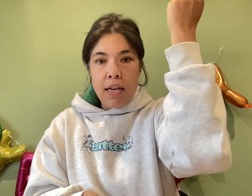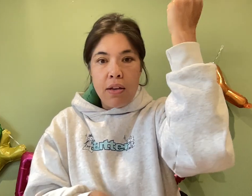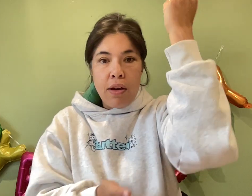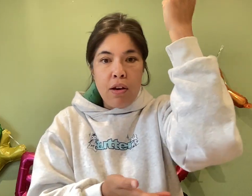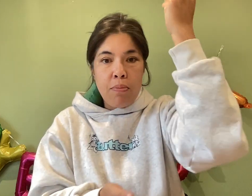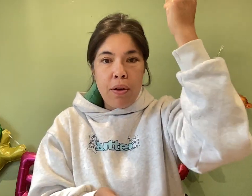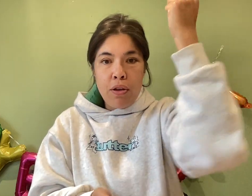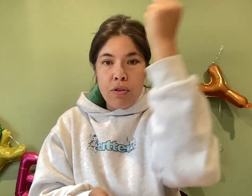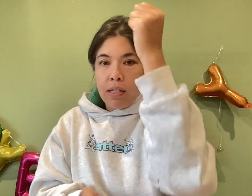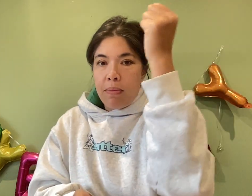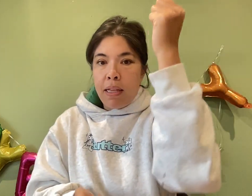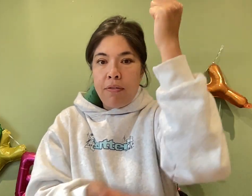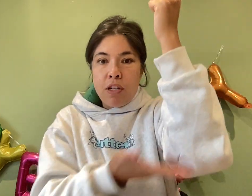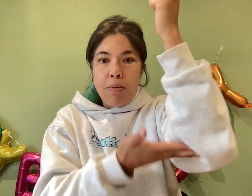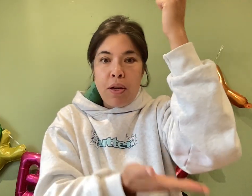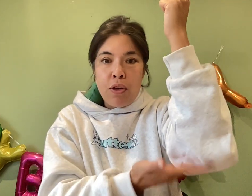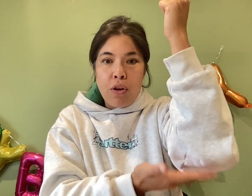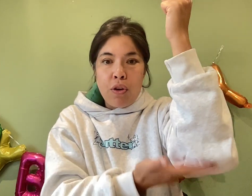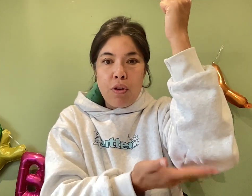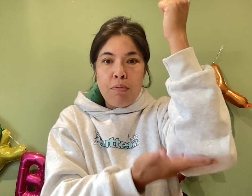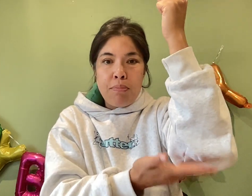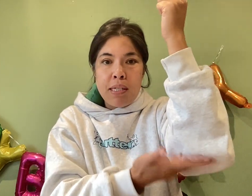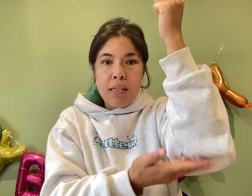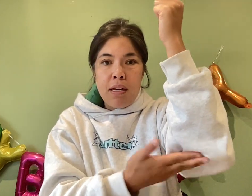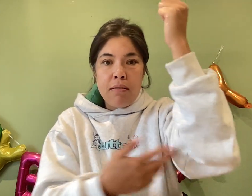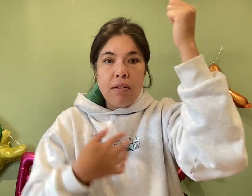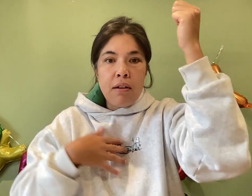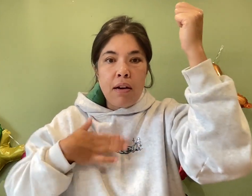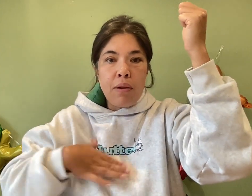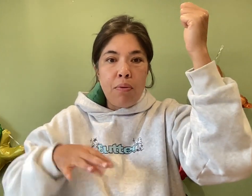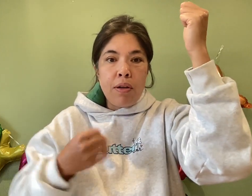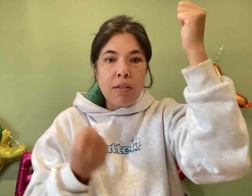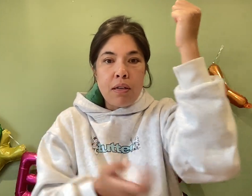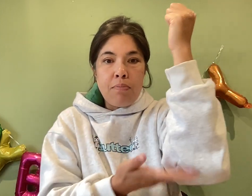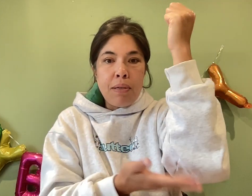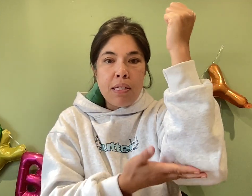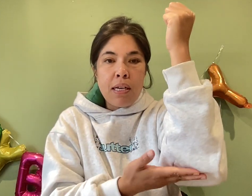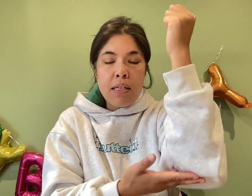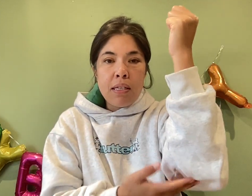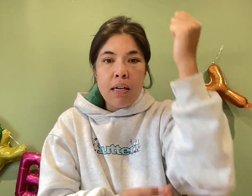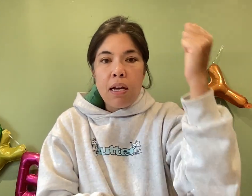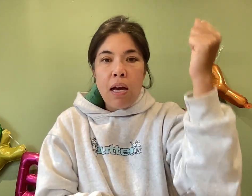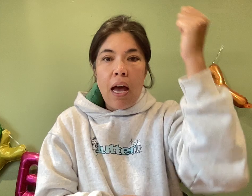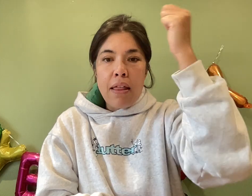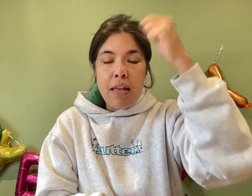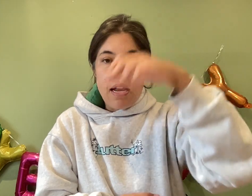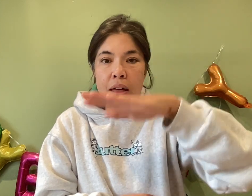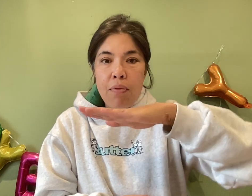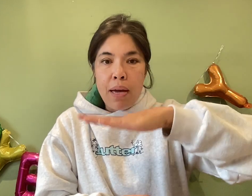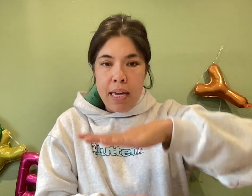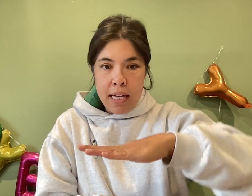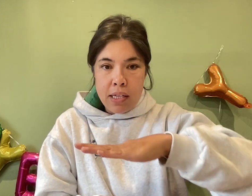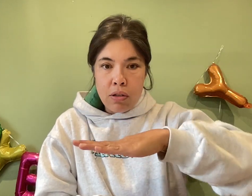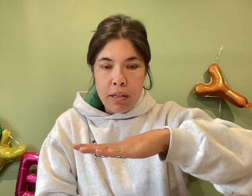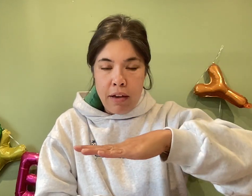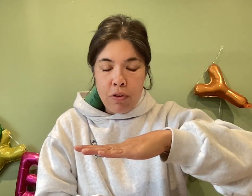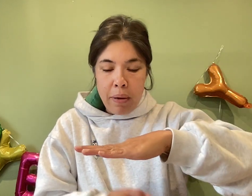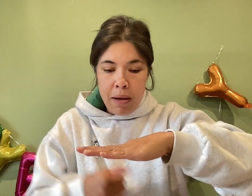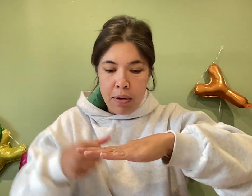your elbow, this is my left elbow, and you go biscuit, I want a biscuit. And then another way is your left palm goes